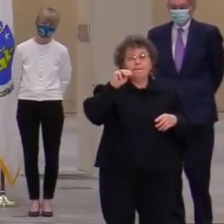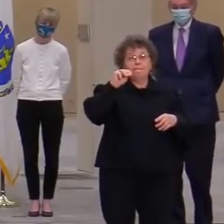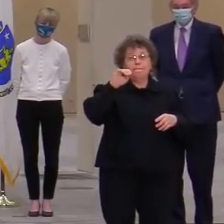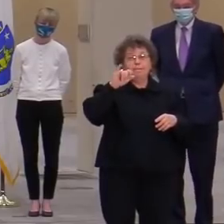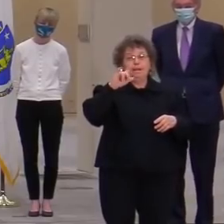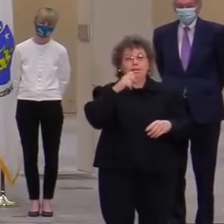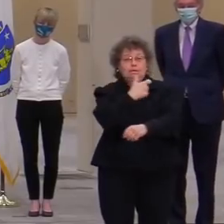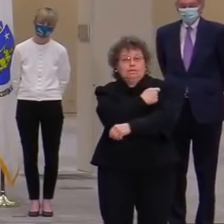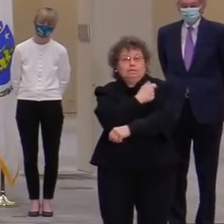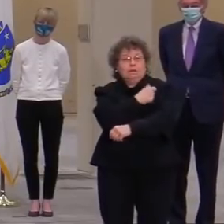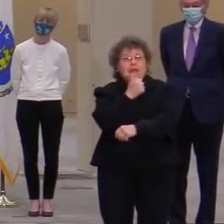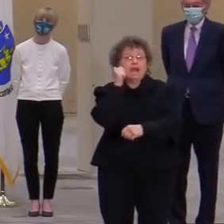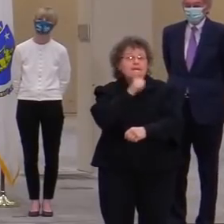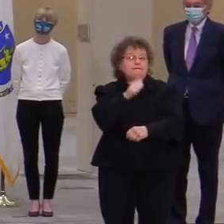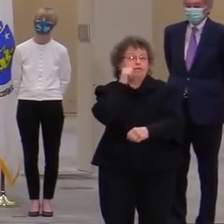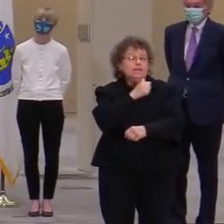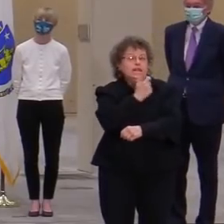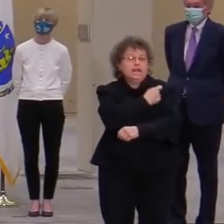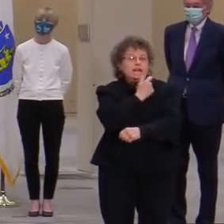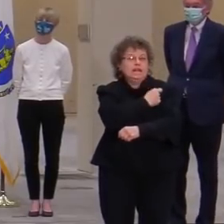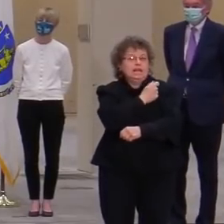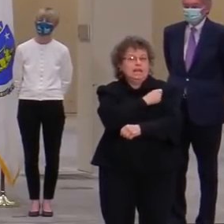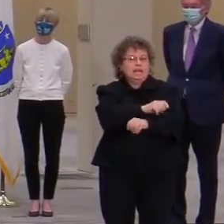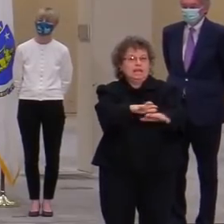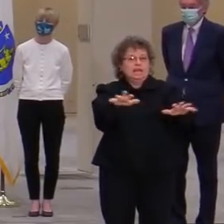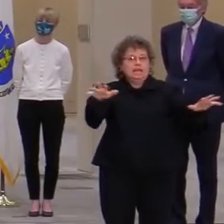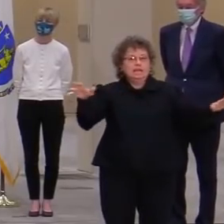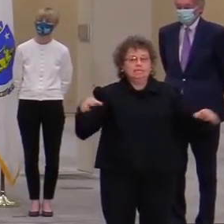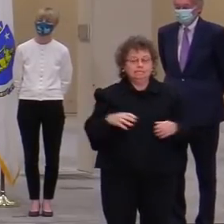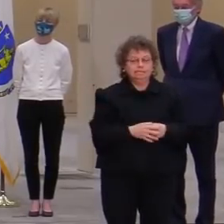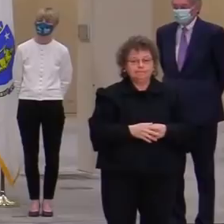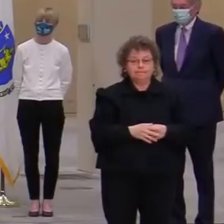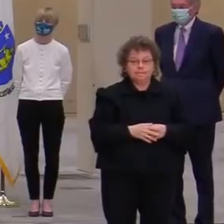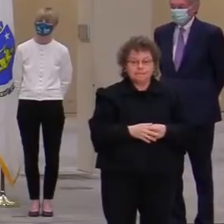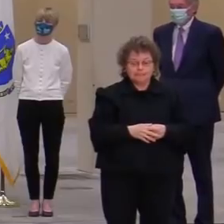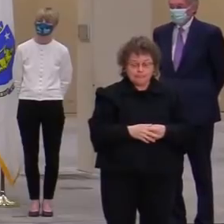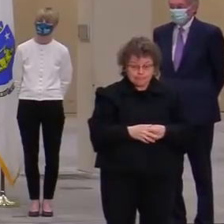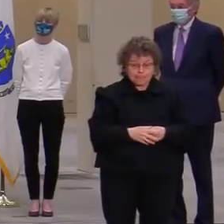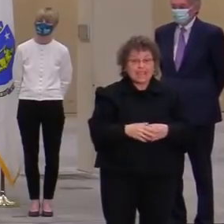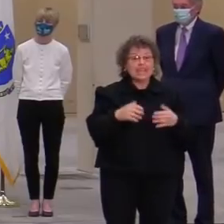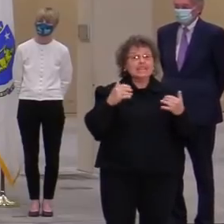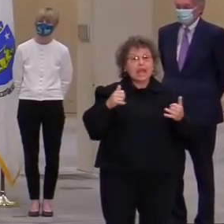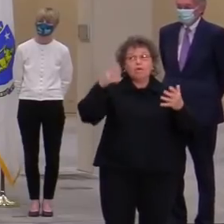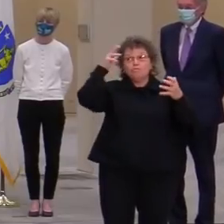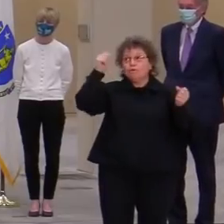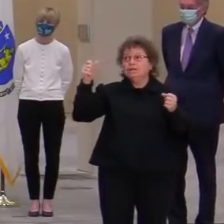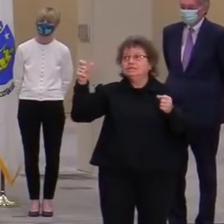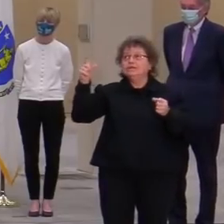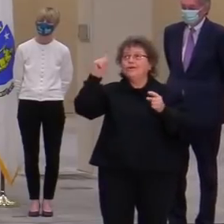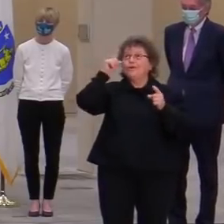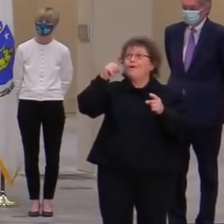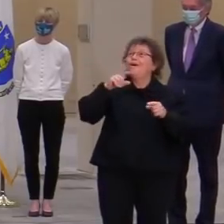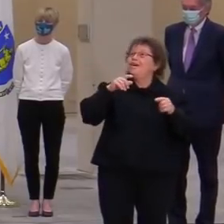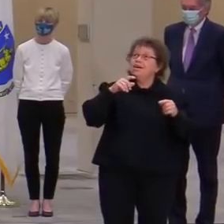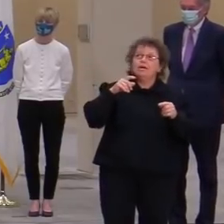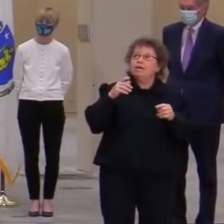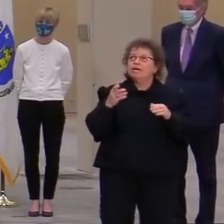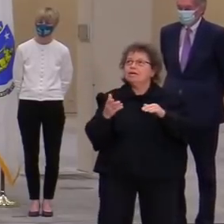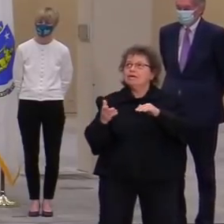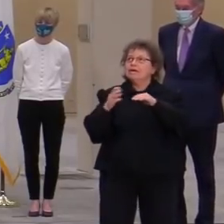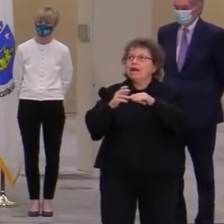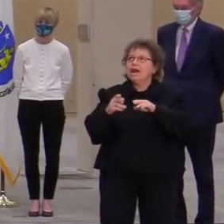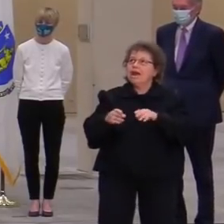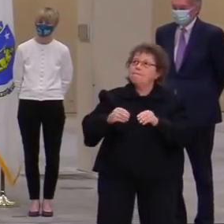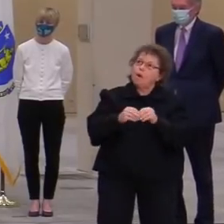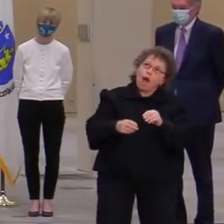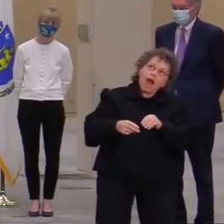in arms a day. Of course, no good effort goes undone. Now the president set a higher mark,